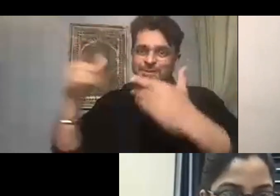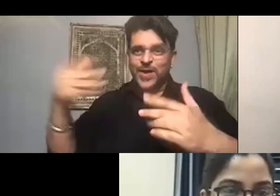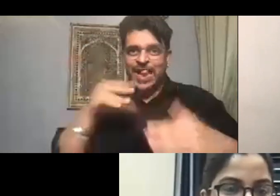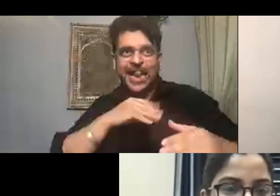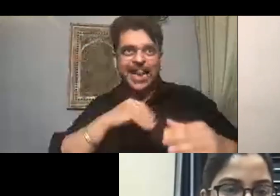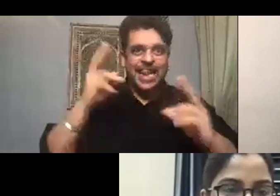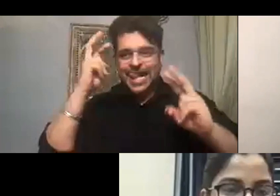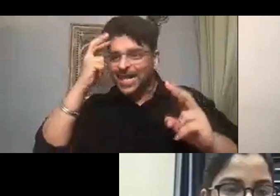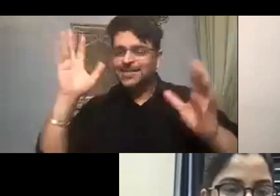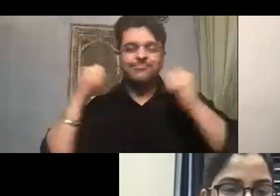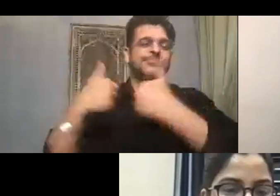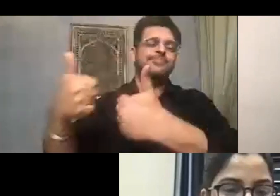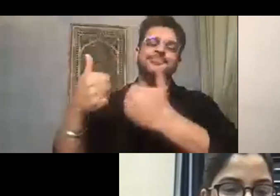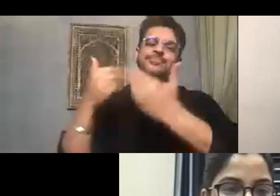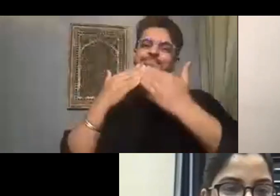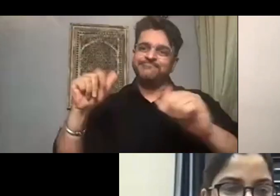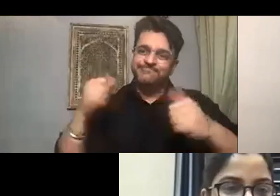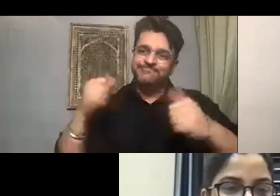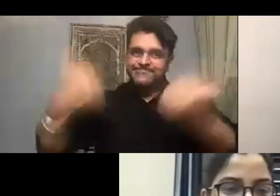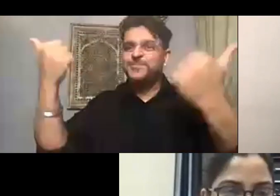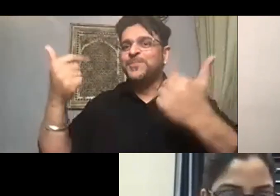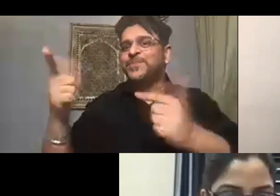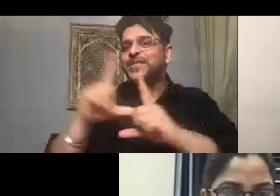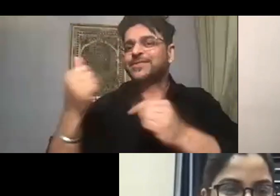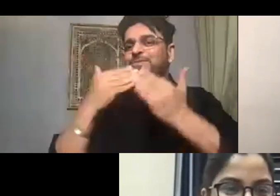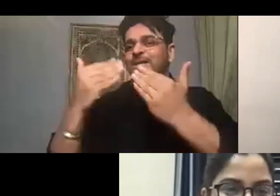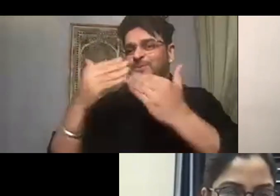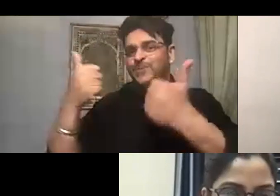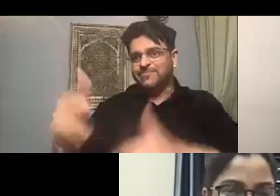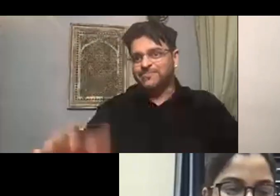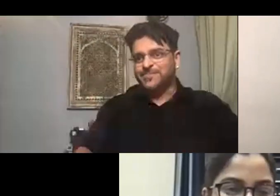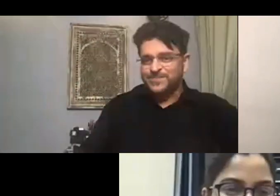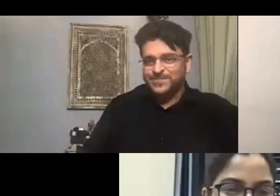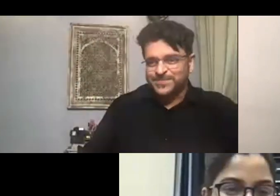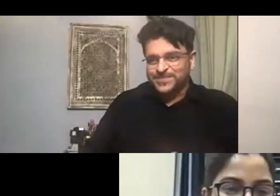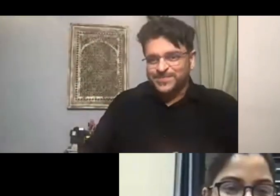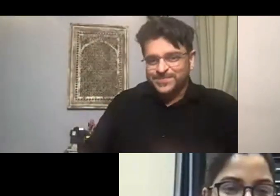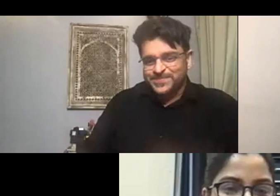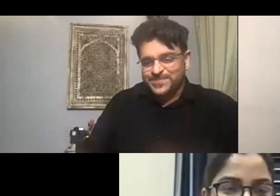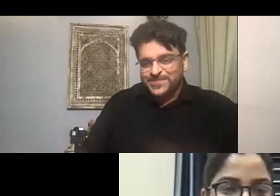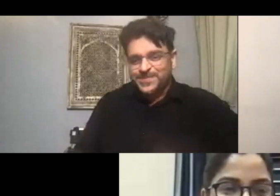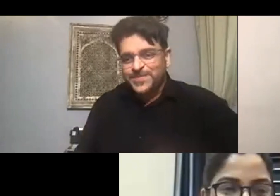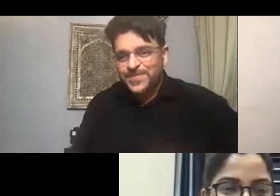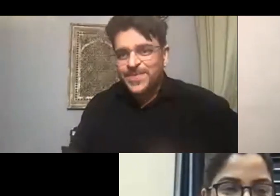moderator, you were great. I know you were nervous, this, that, but you were wonderful. Thank you so much.